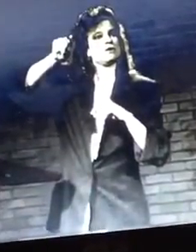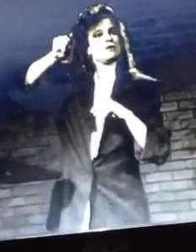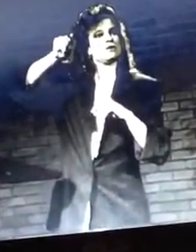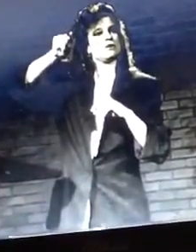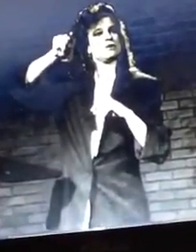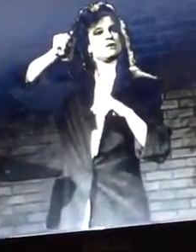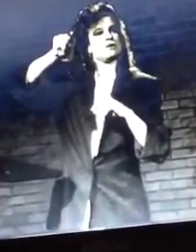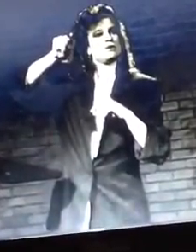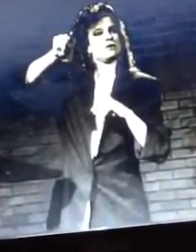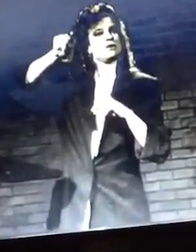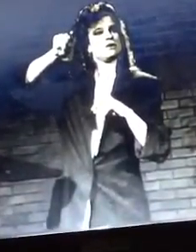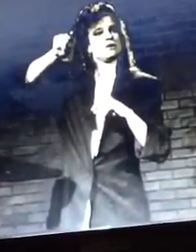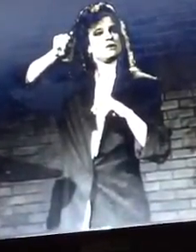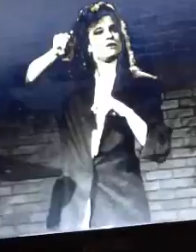it.